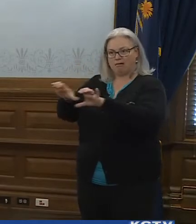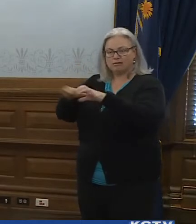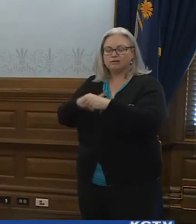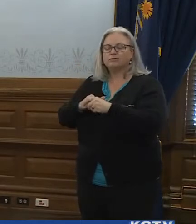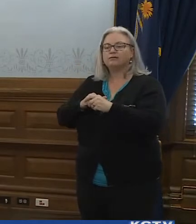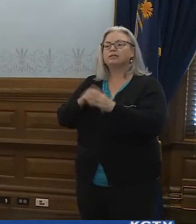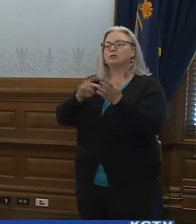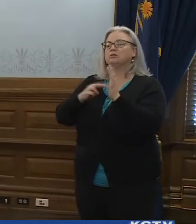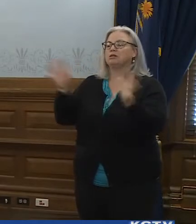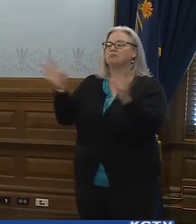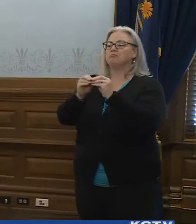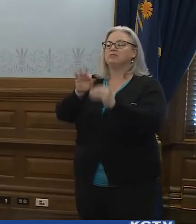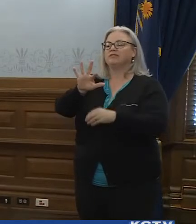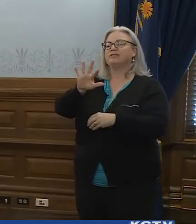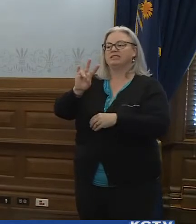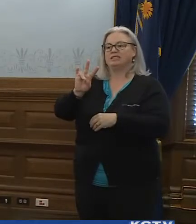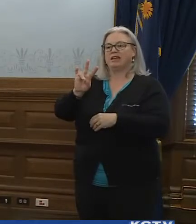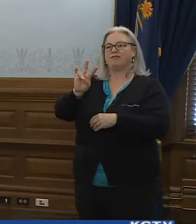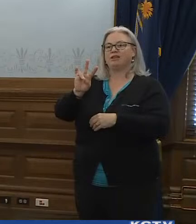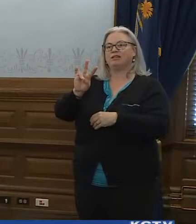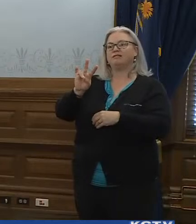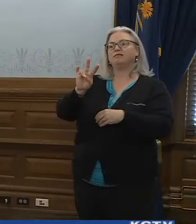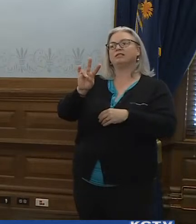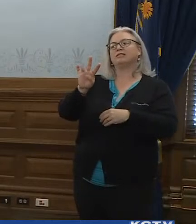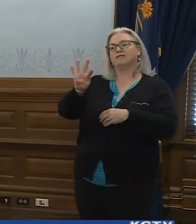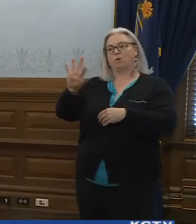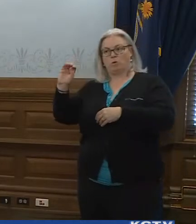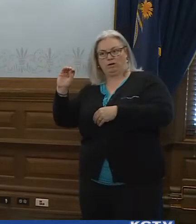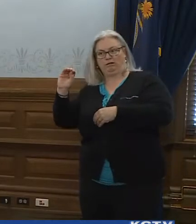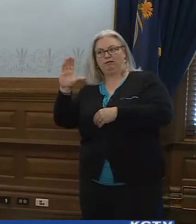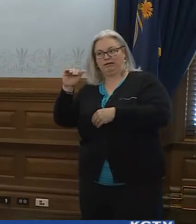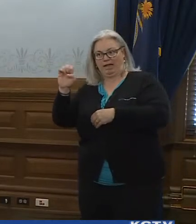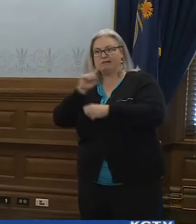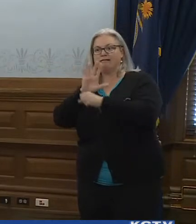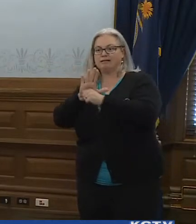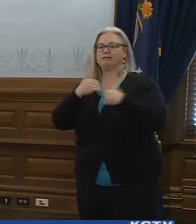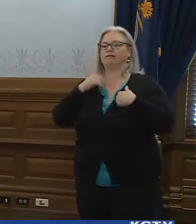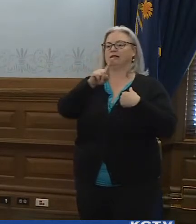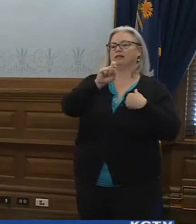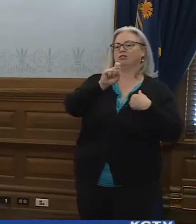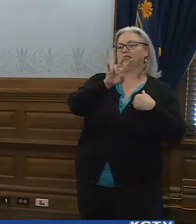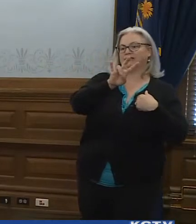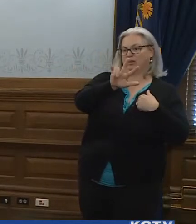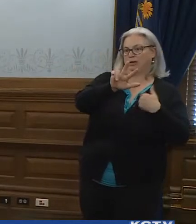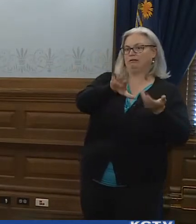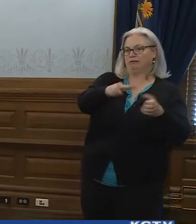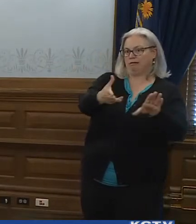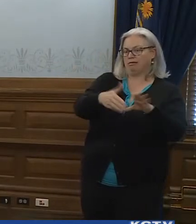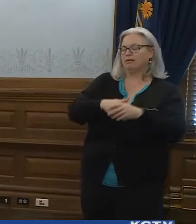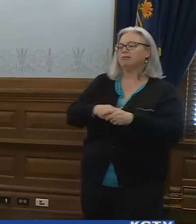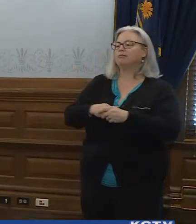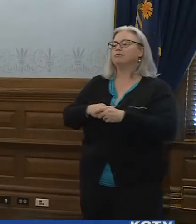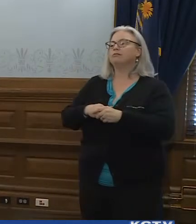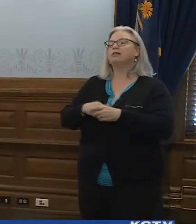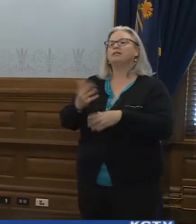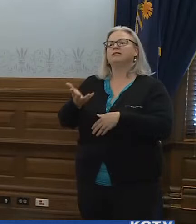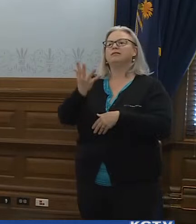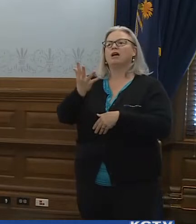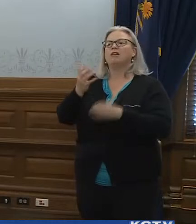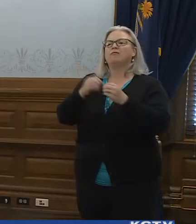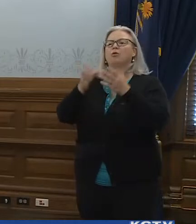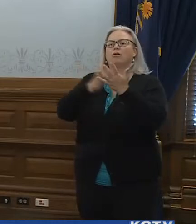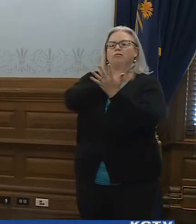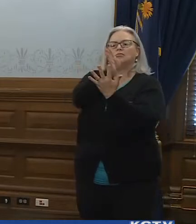which have accounted for 5,740 cases and 173 of the deaths. There's 5 of the broad